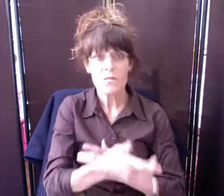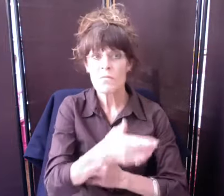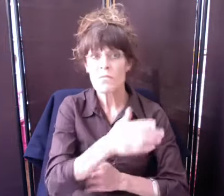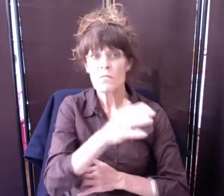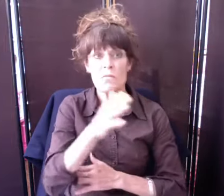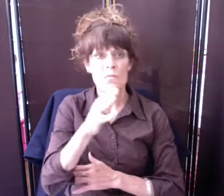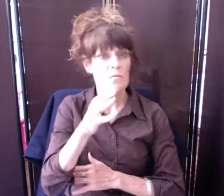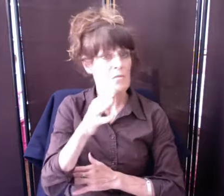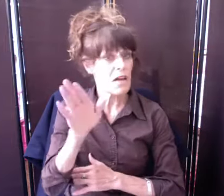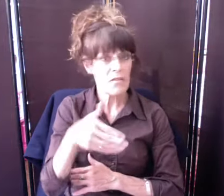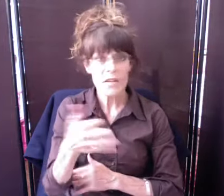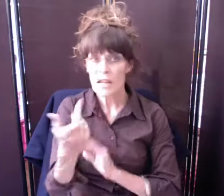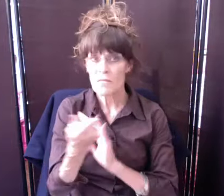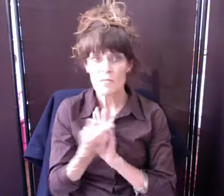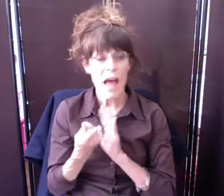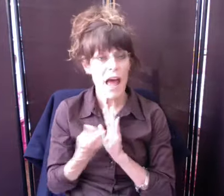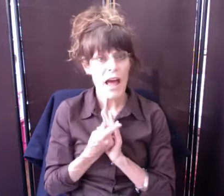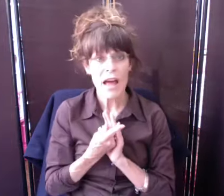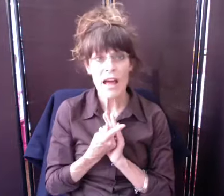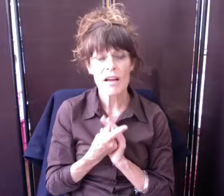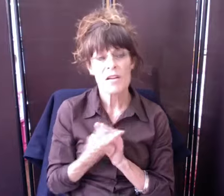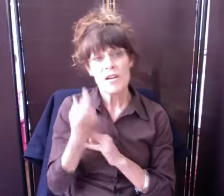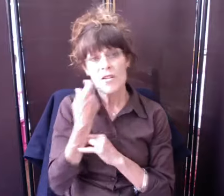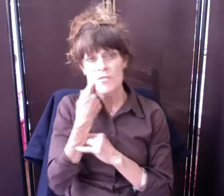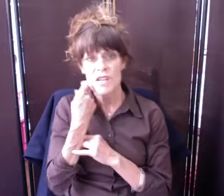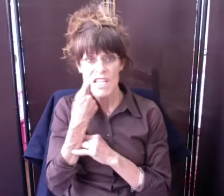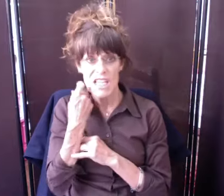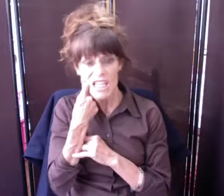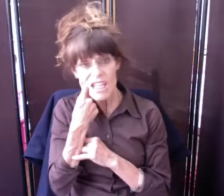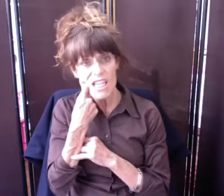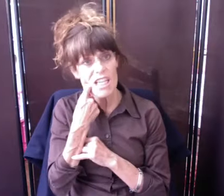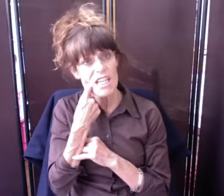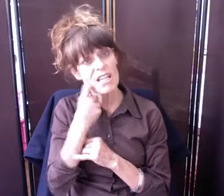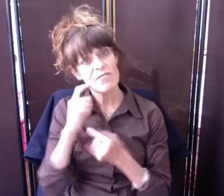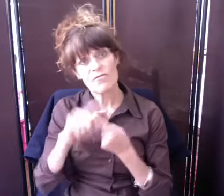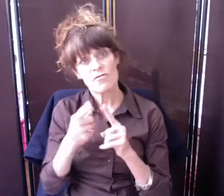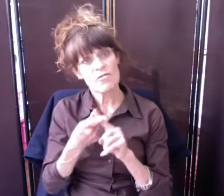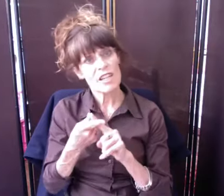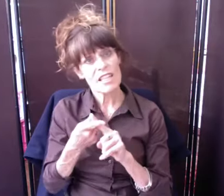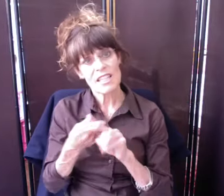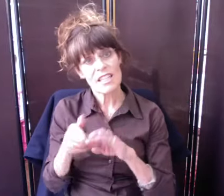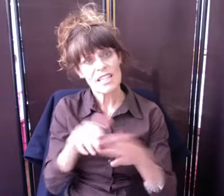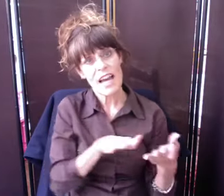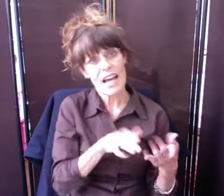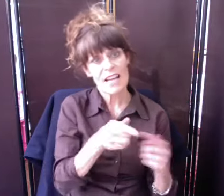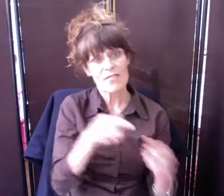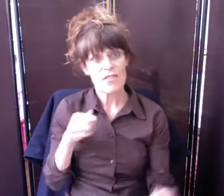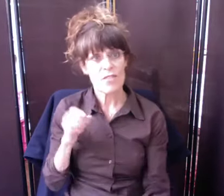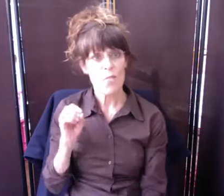Eskimo Crystal just passed away last December of a drug overdose. So I'm really I'm eternally grateful to Mary